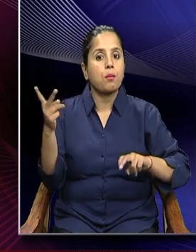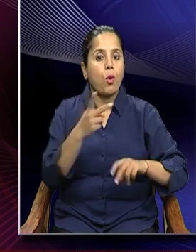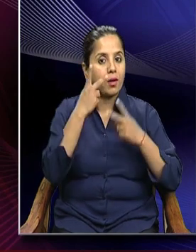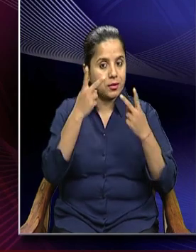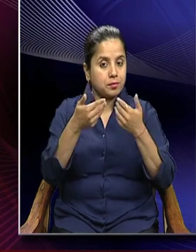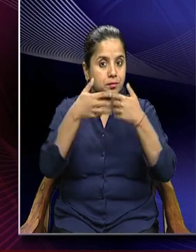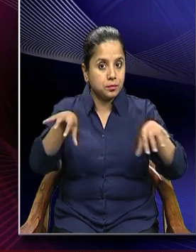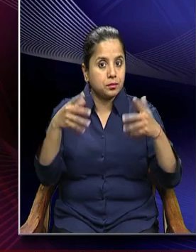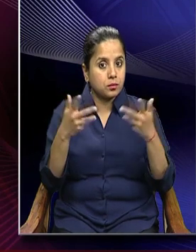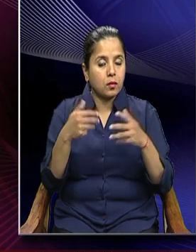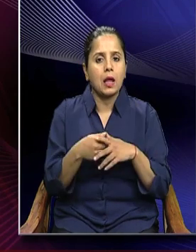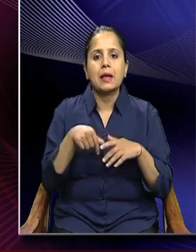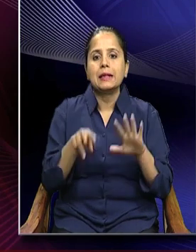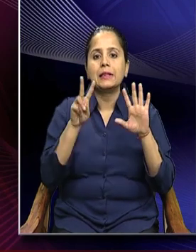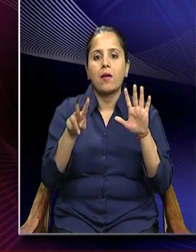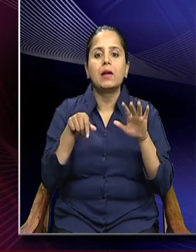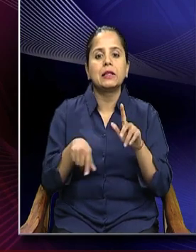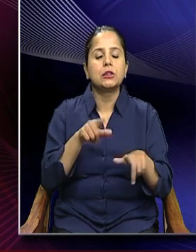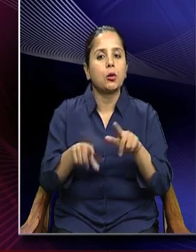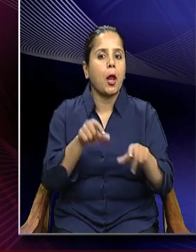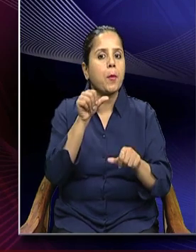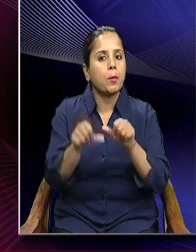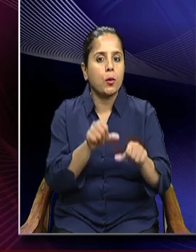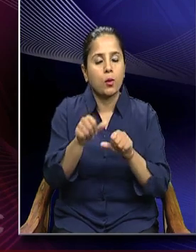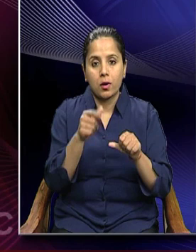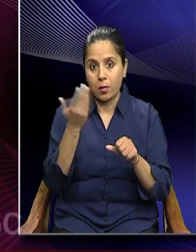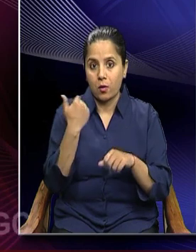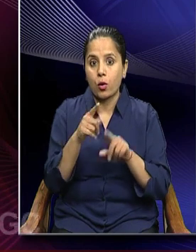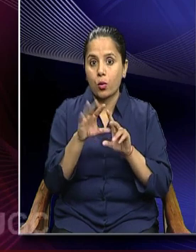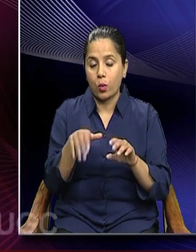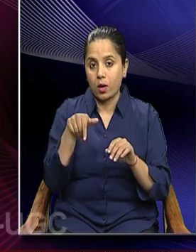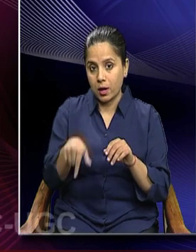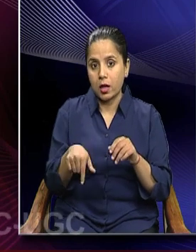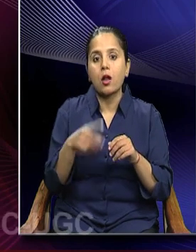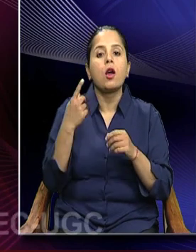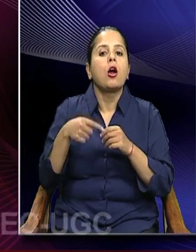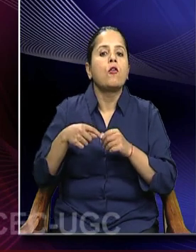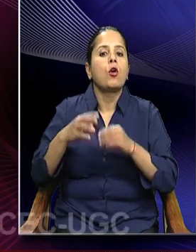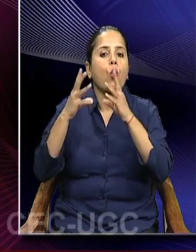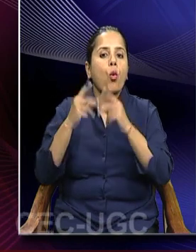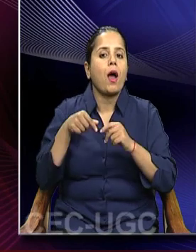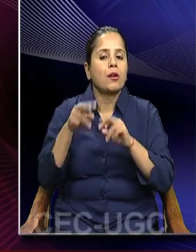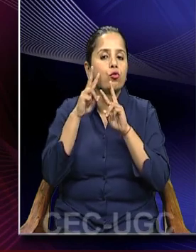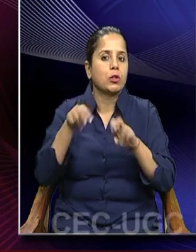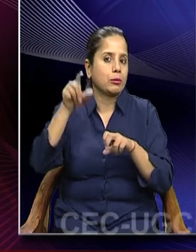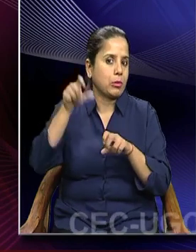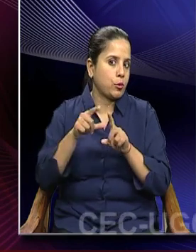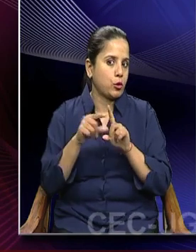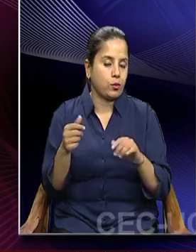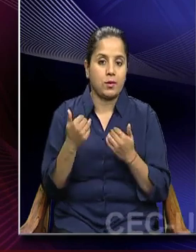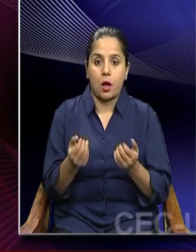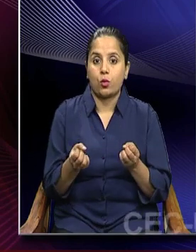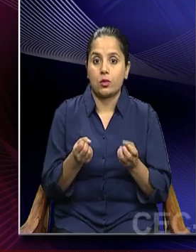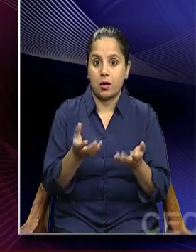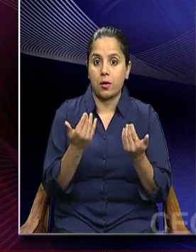we focused on the 7-step process which is undertaken by a quantitative researcher. Now we will start